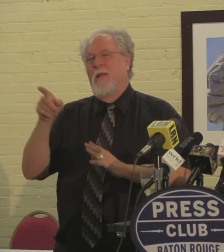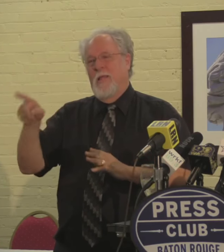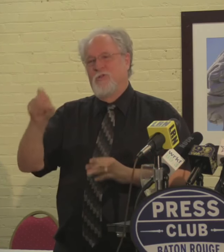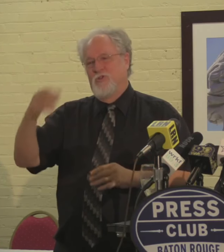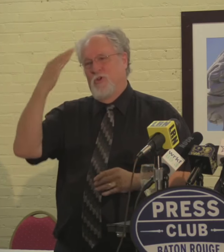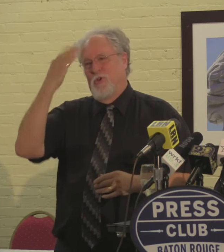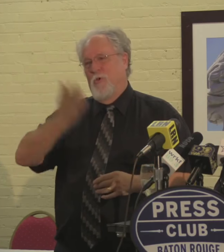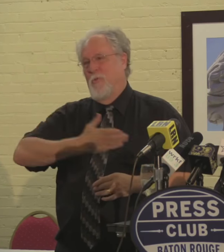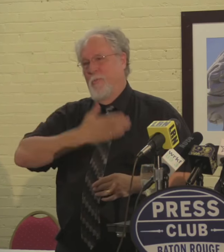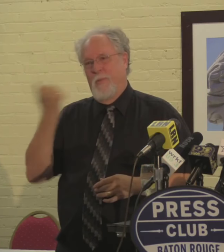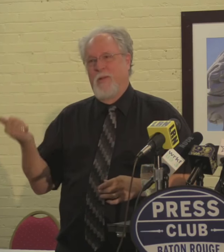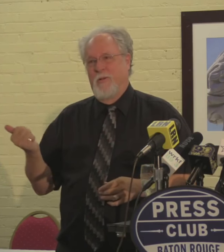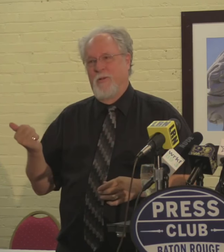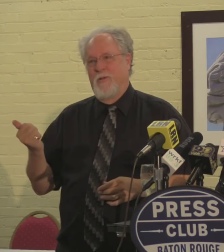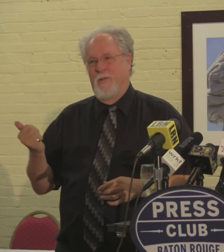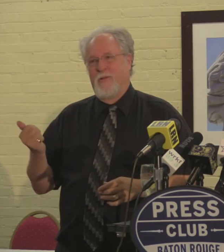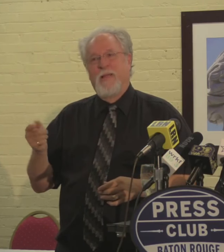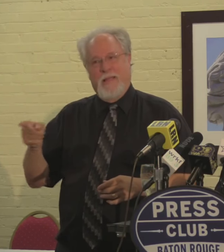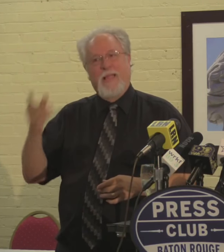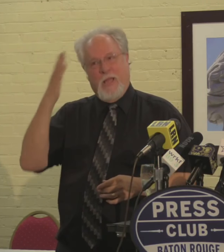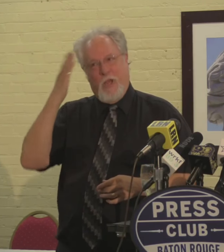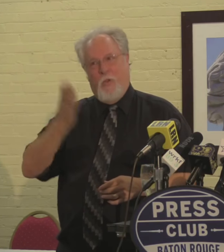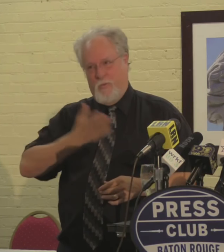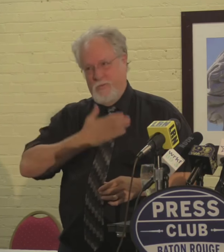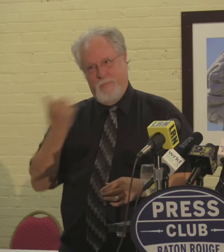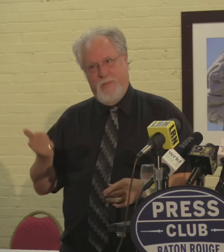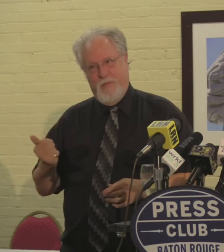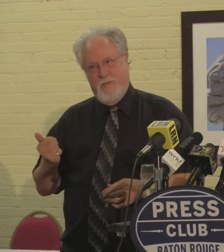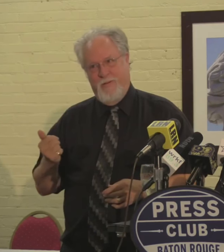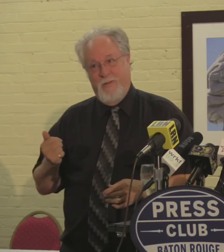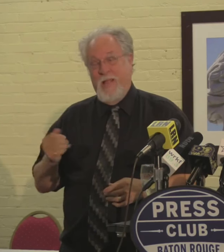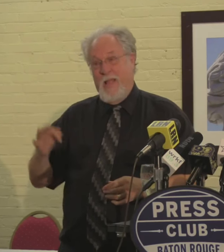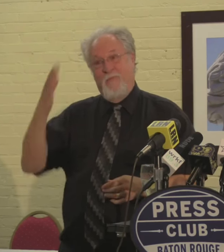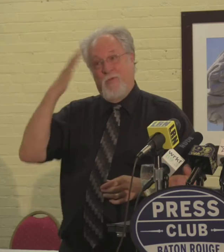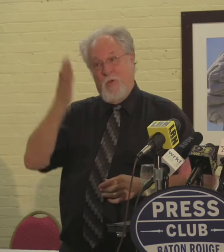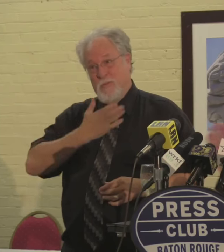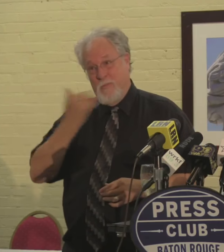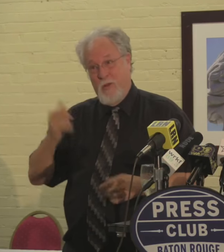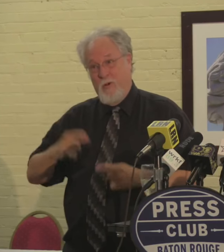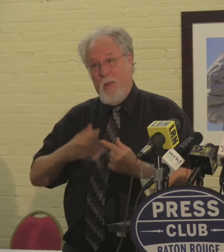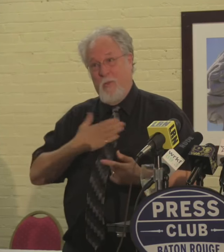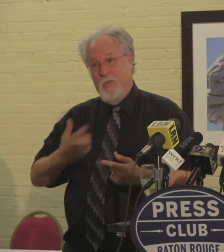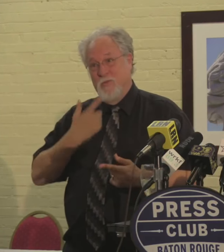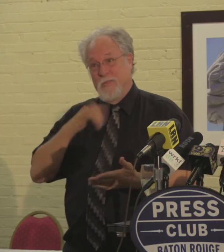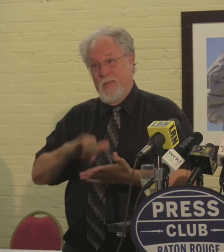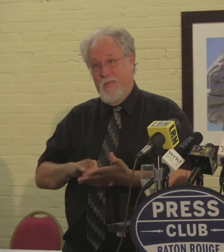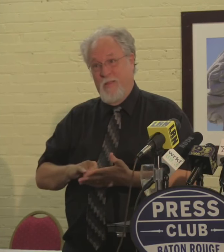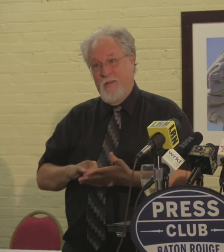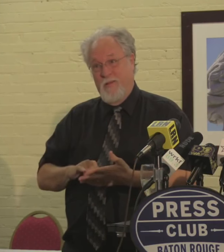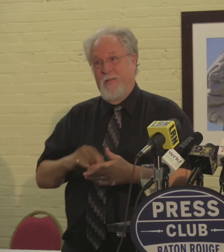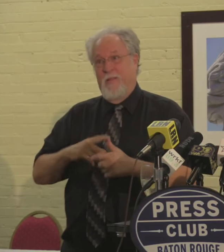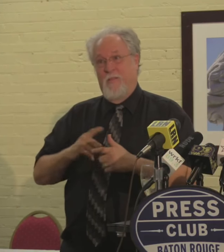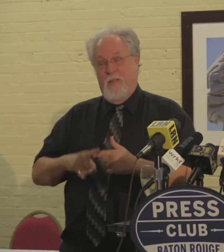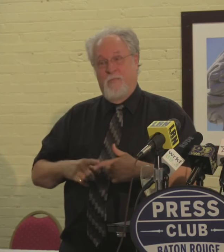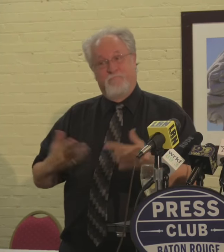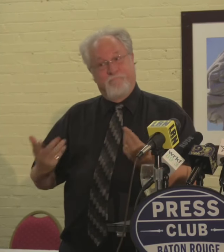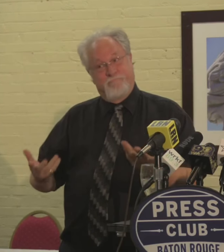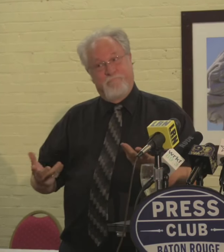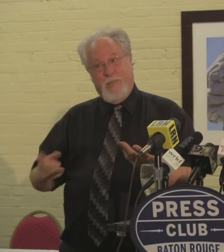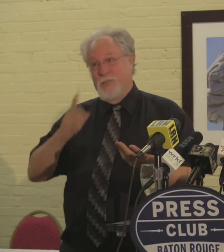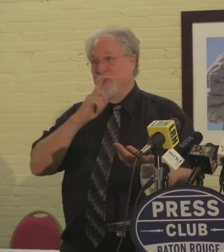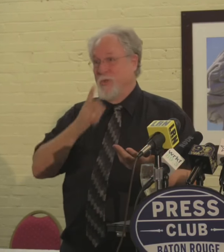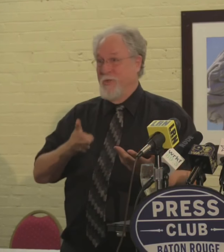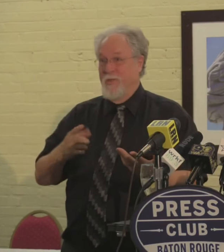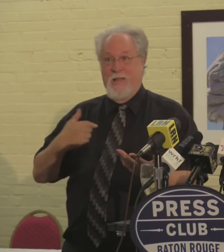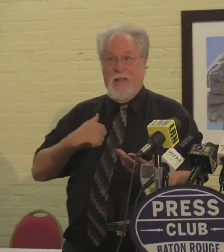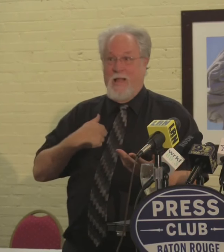better. I think he does know better. And if he knows better and he's willing to say such things, then certainly